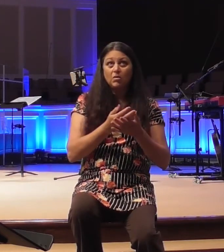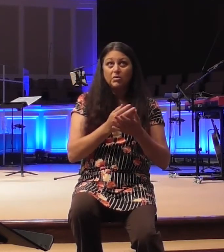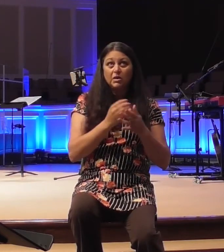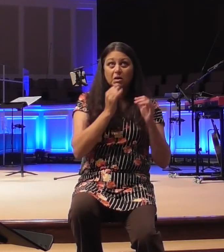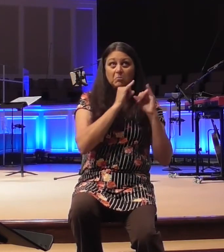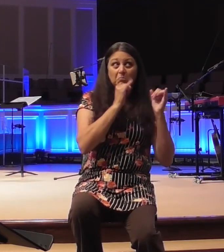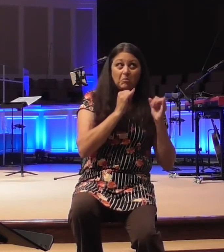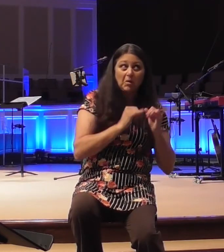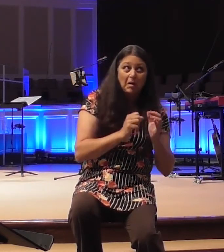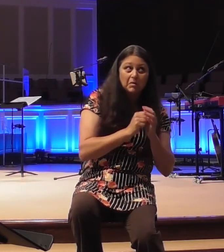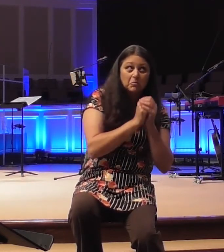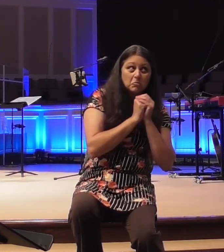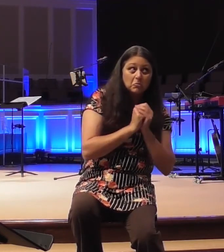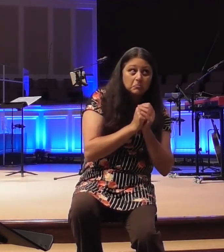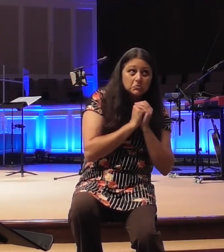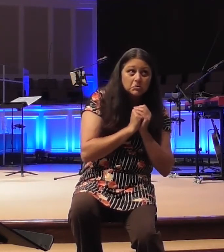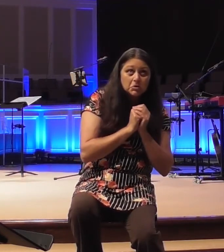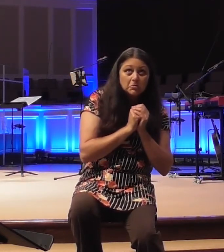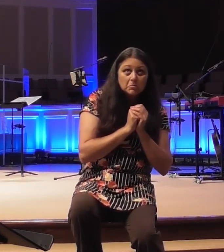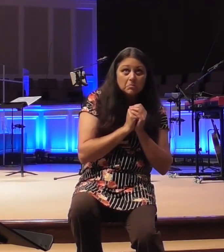violence.